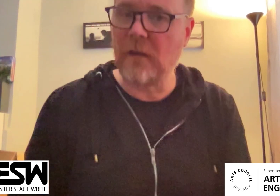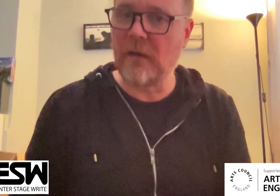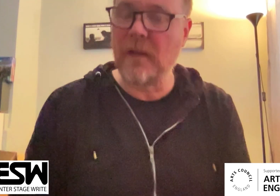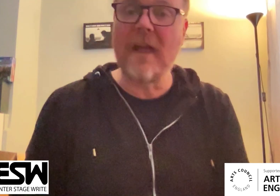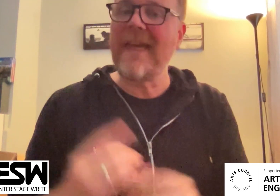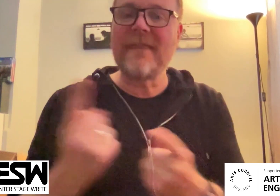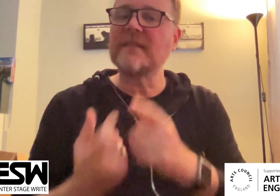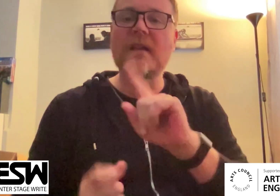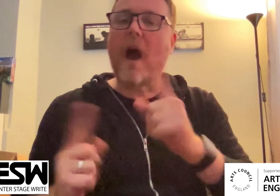adventure off.